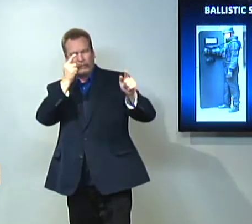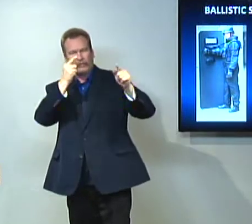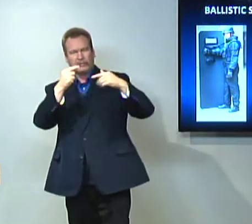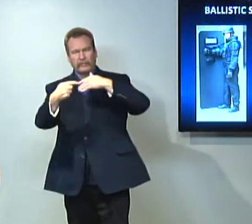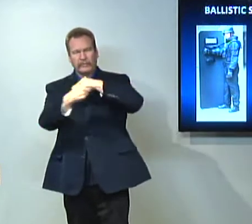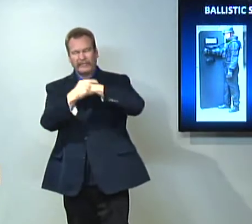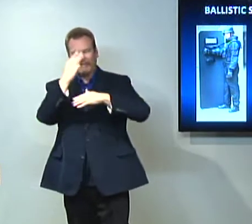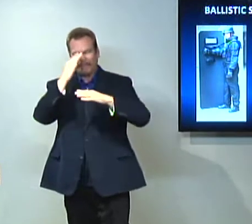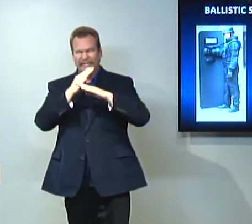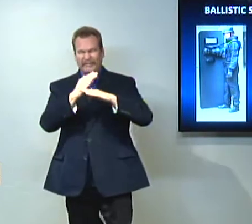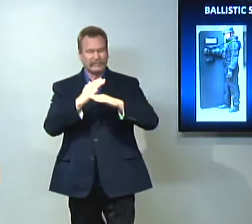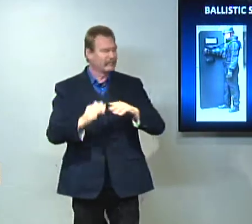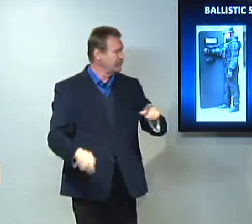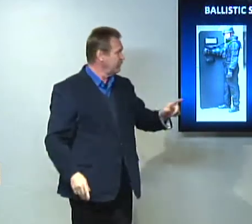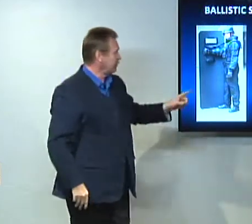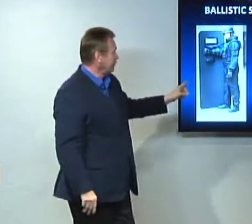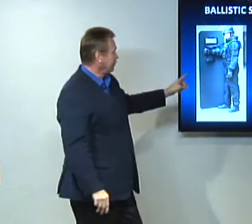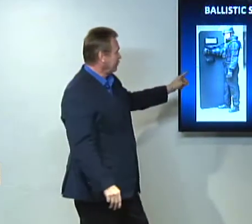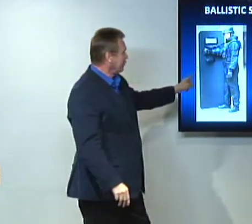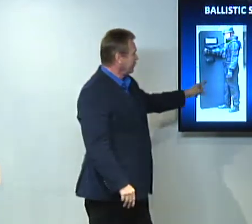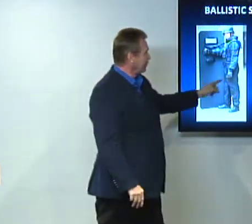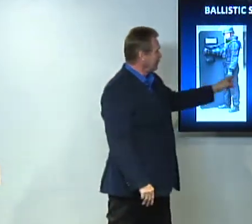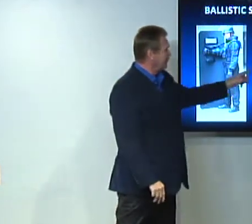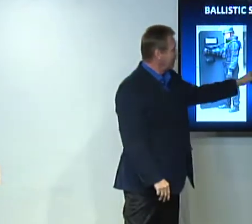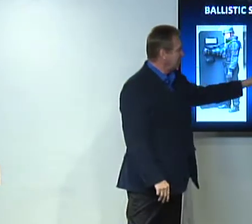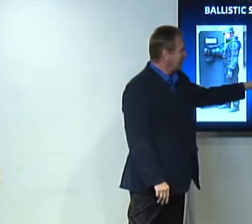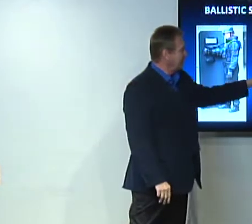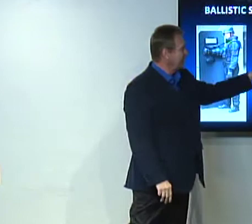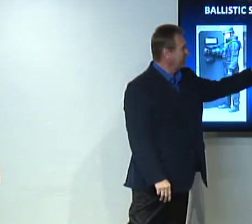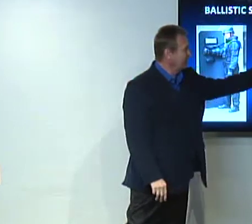being shot if there's a shootout with a criminal.